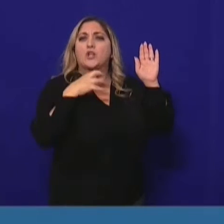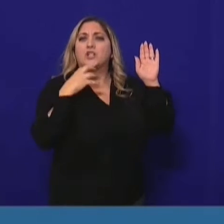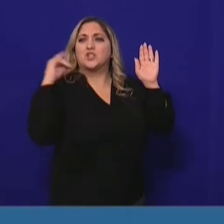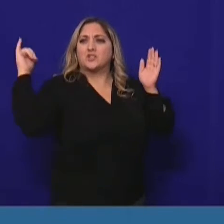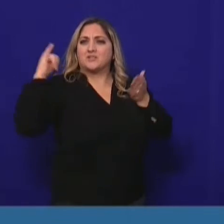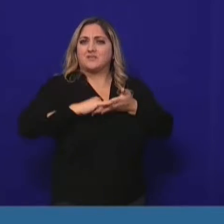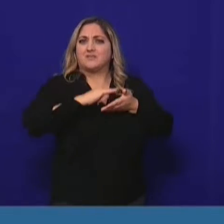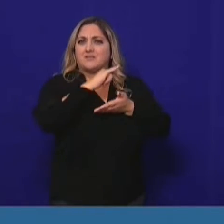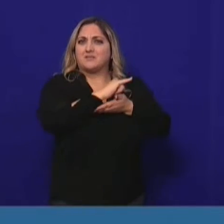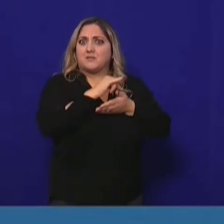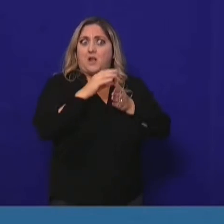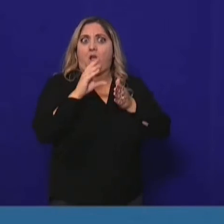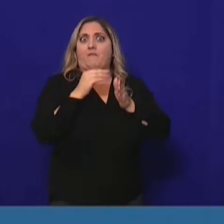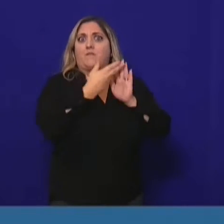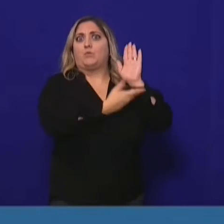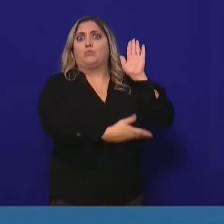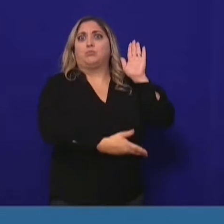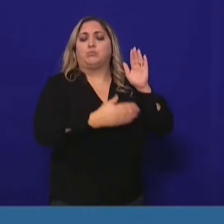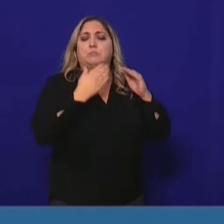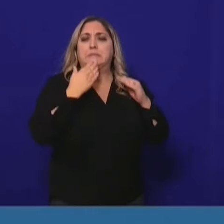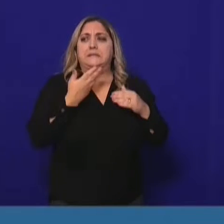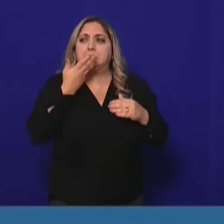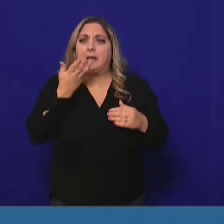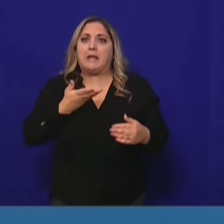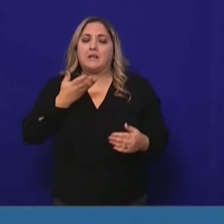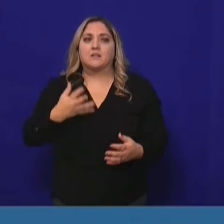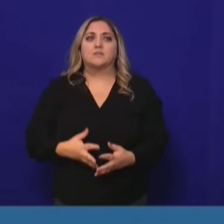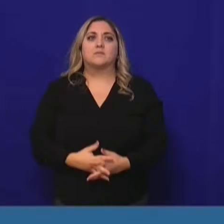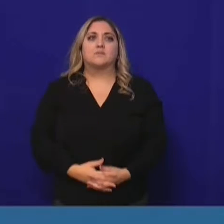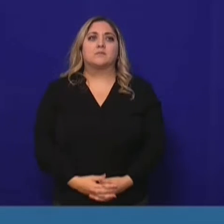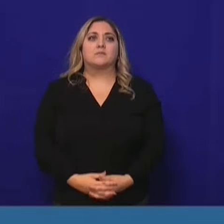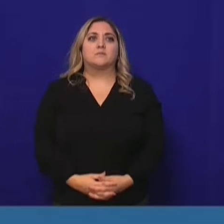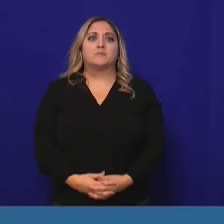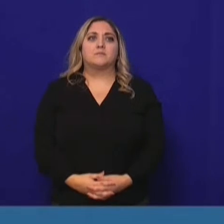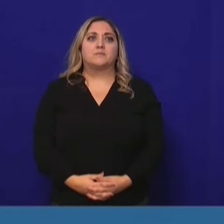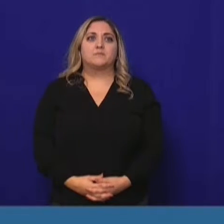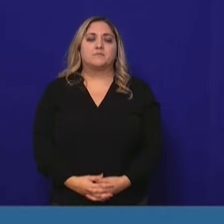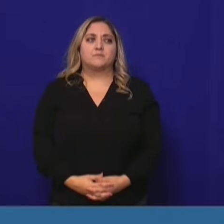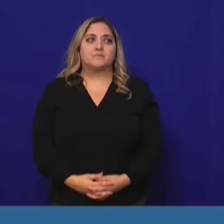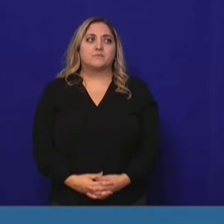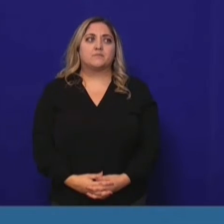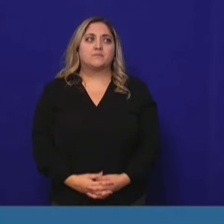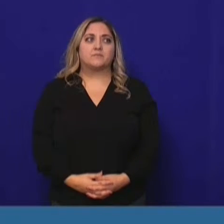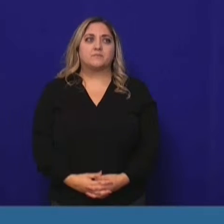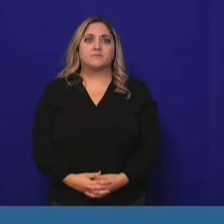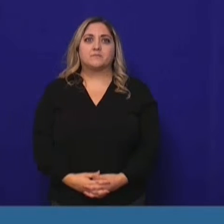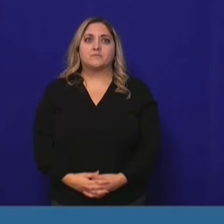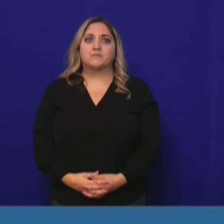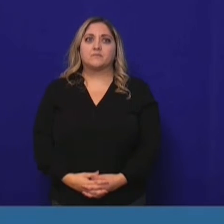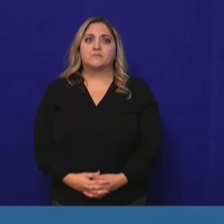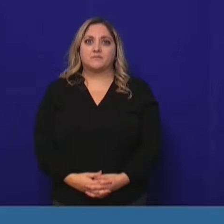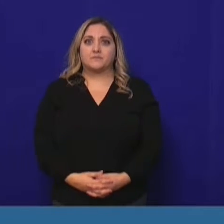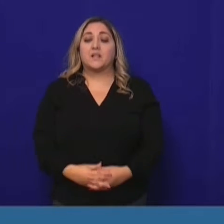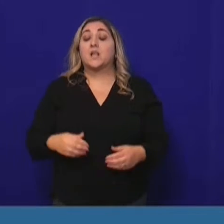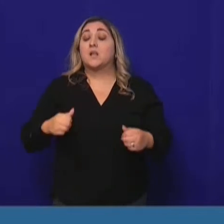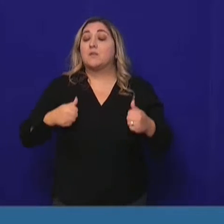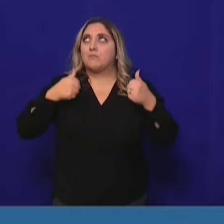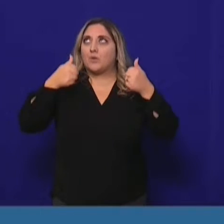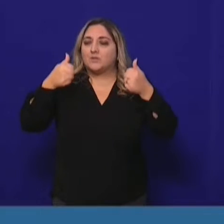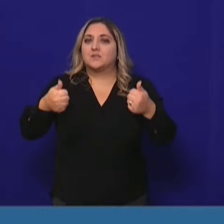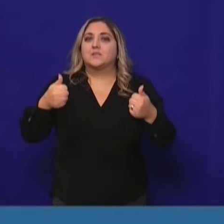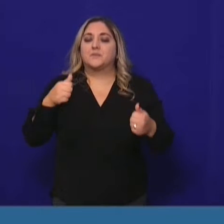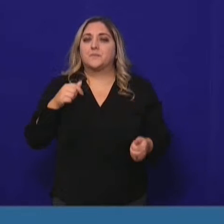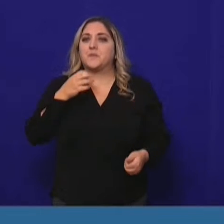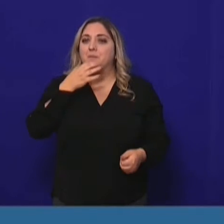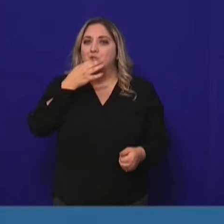why exactly the list has been doubled? Thank you. Okay. Iva. Mela, fuq din mistoqsija tajba ħafna u